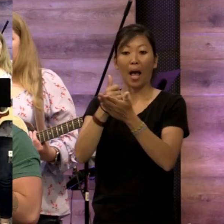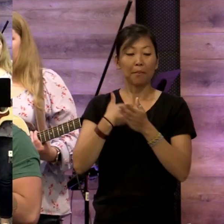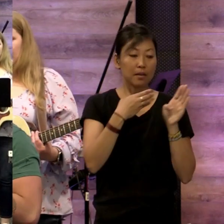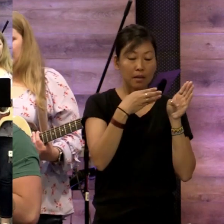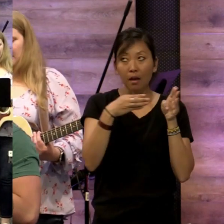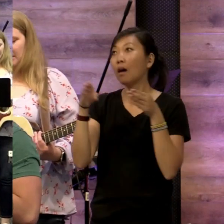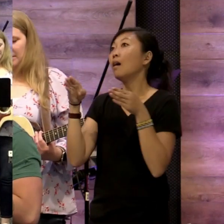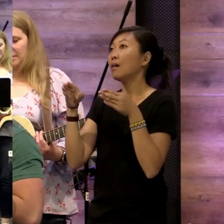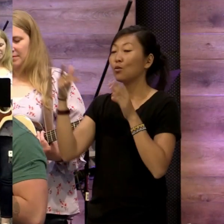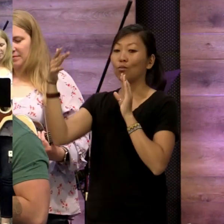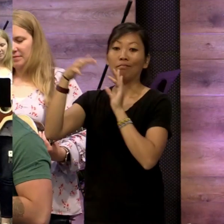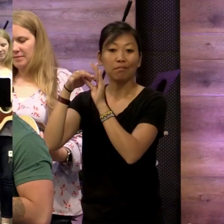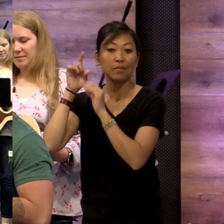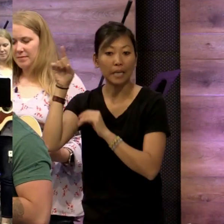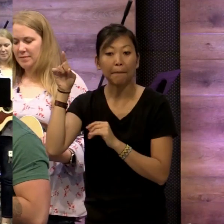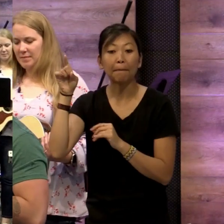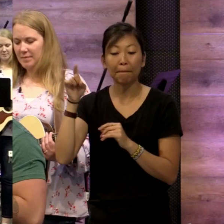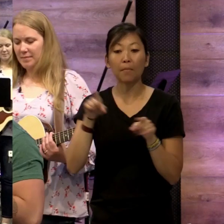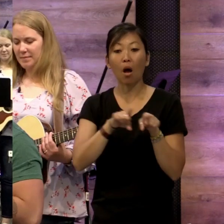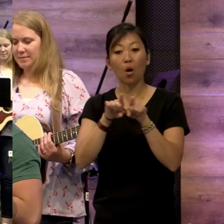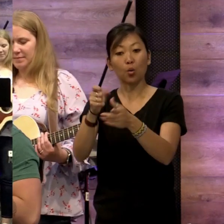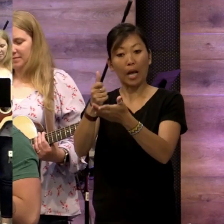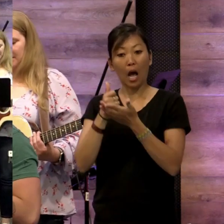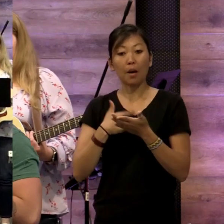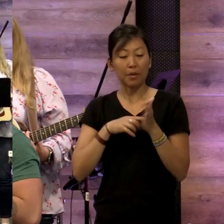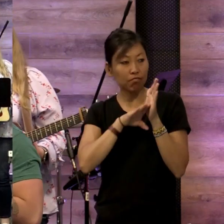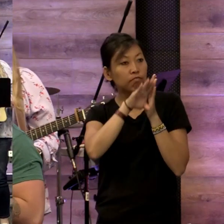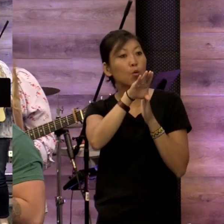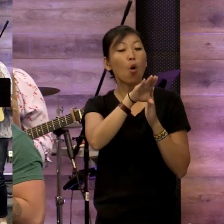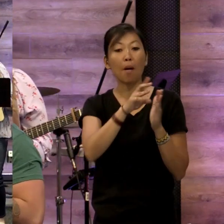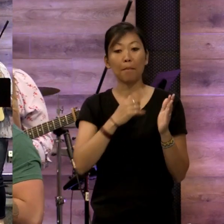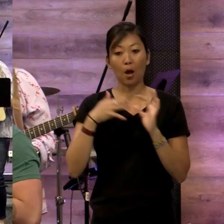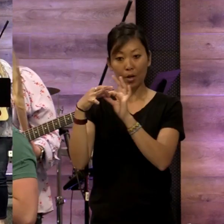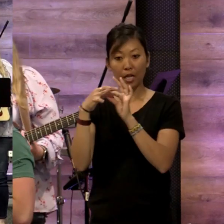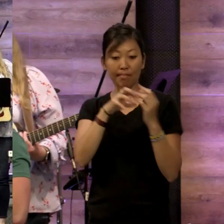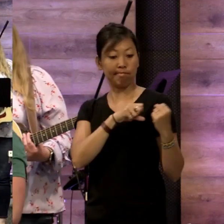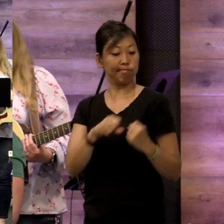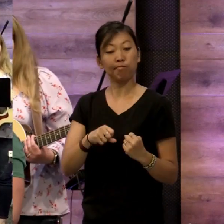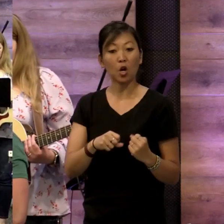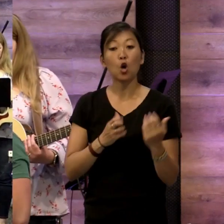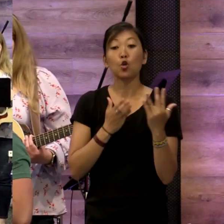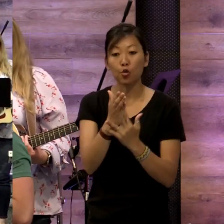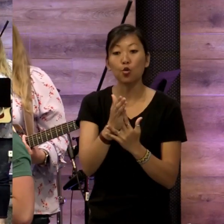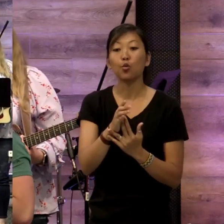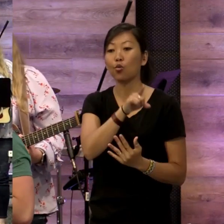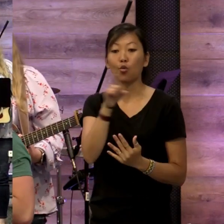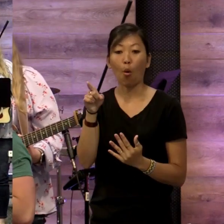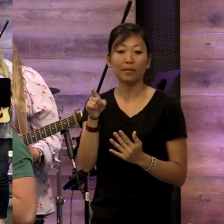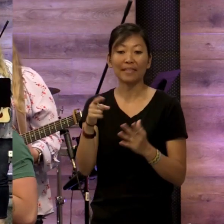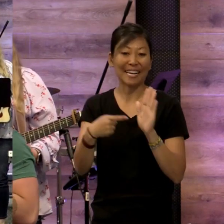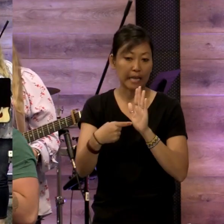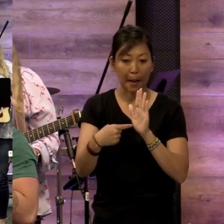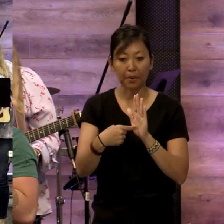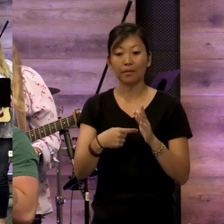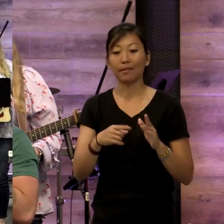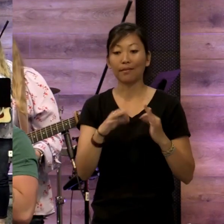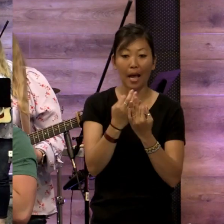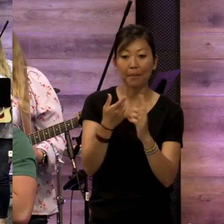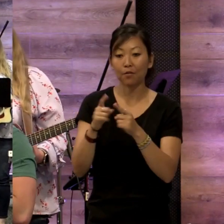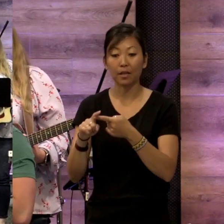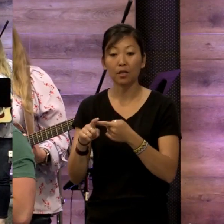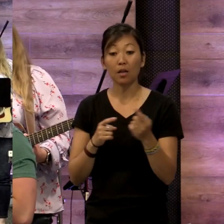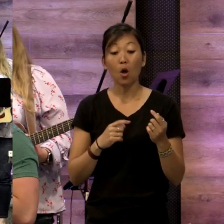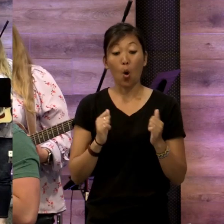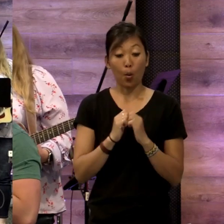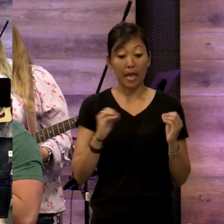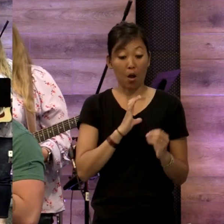to help bring me back to him, and to also help me grow and strengthen my relationship with him every single day. I know that without